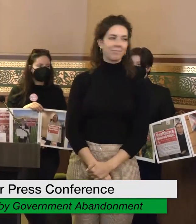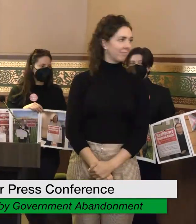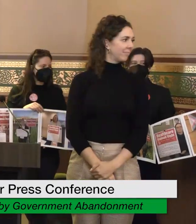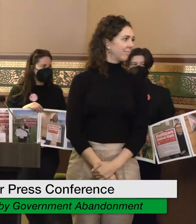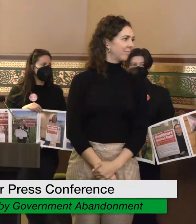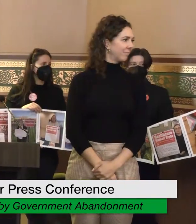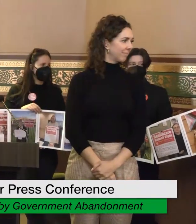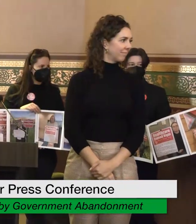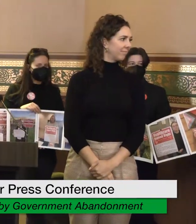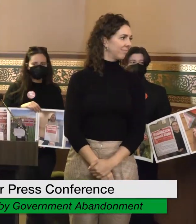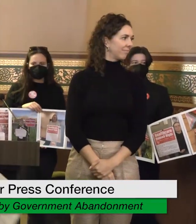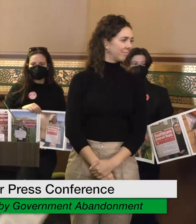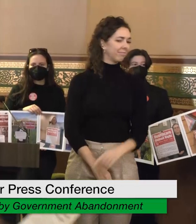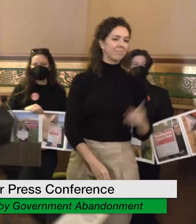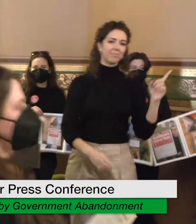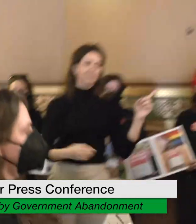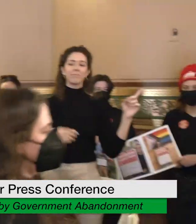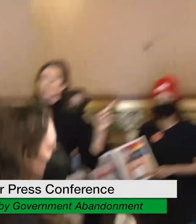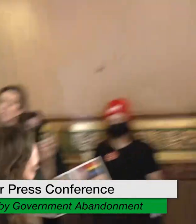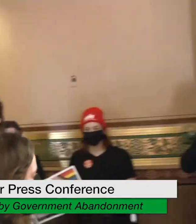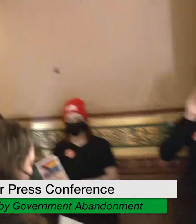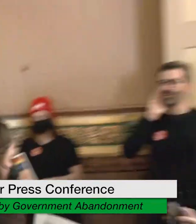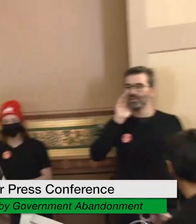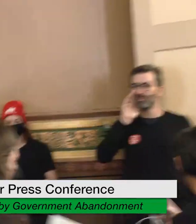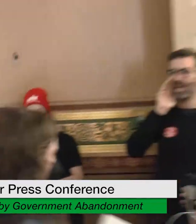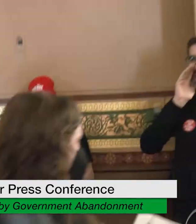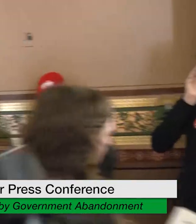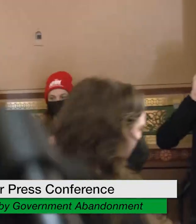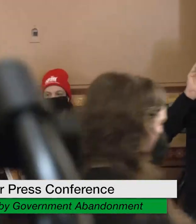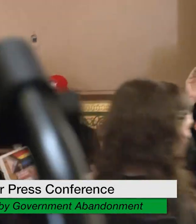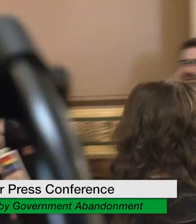I took back my soul from me. I